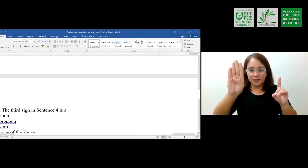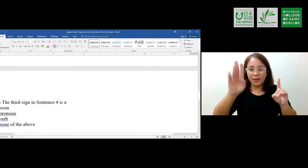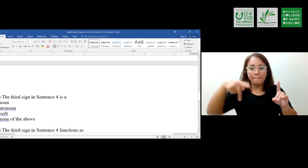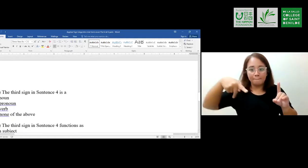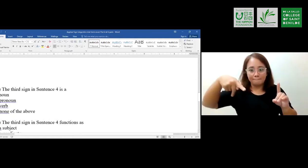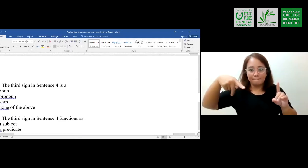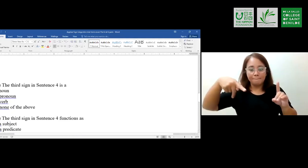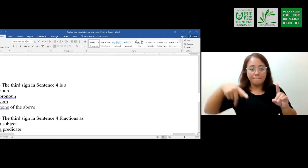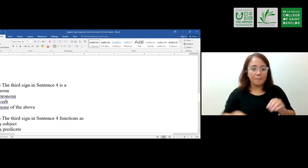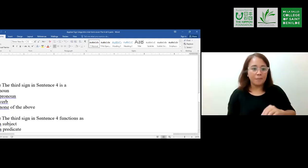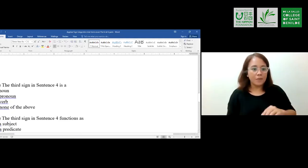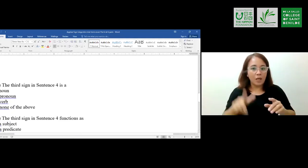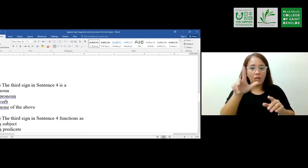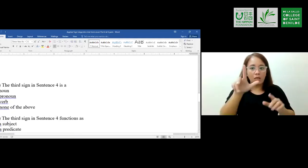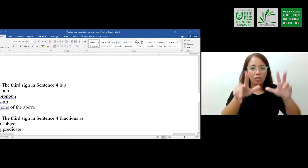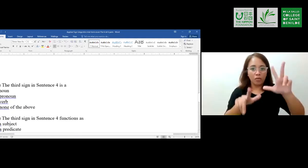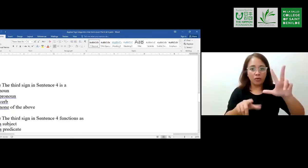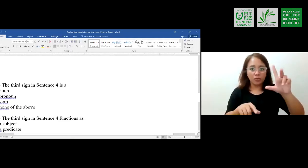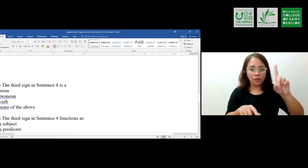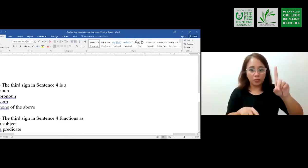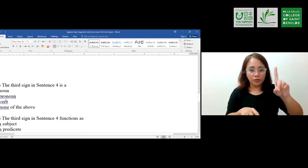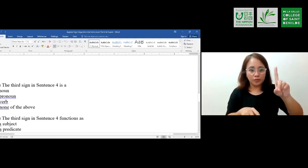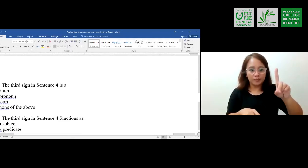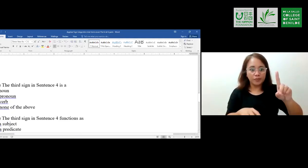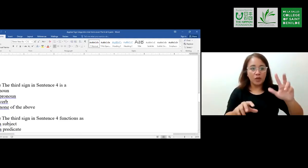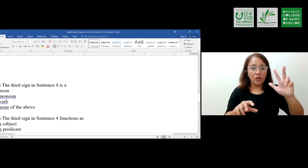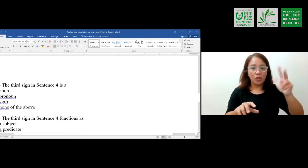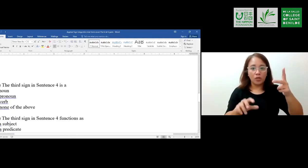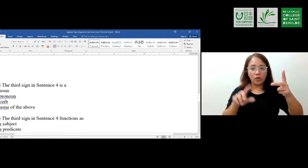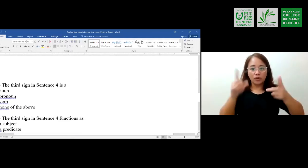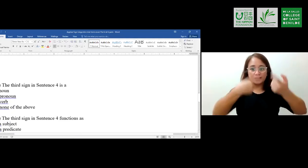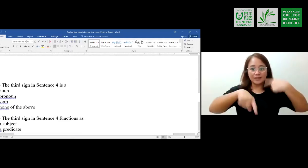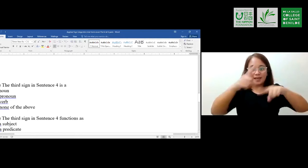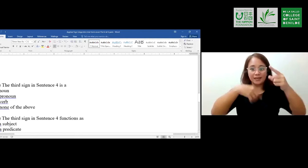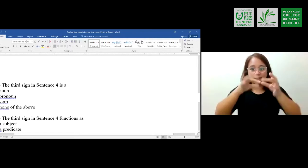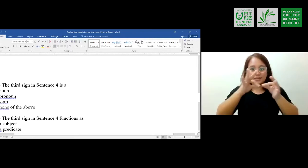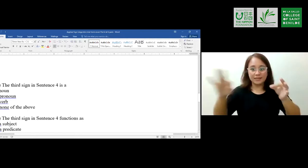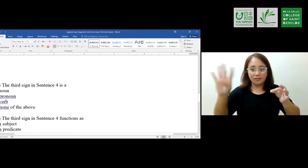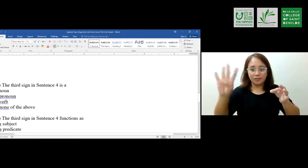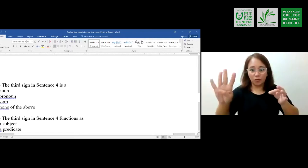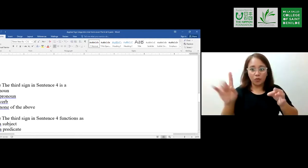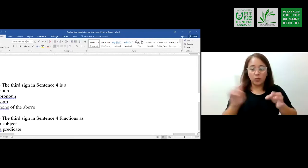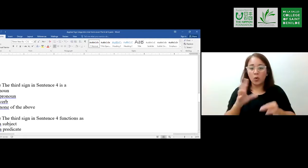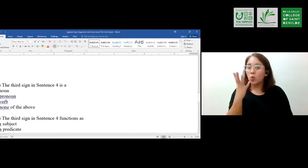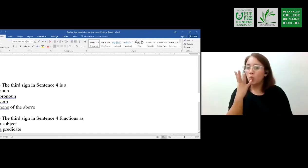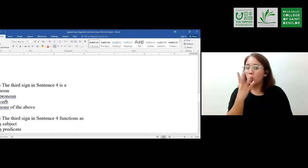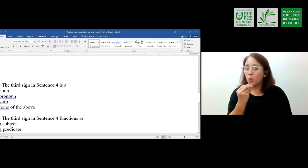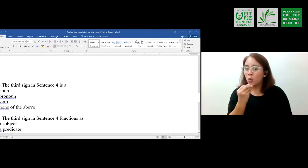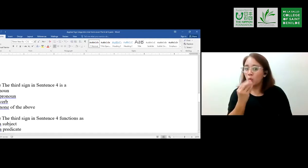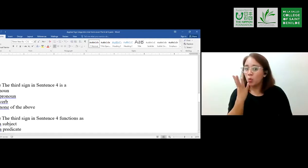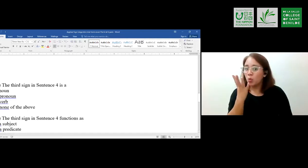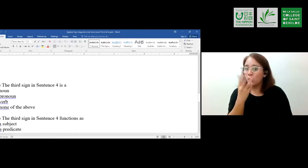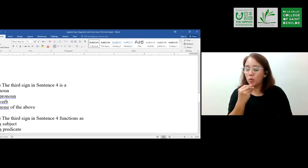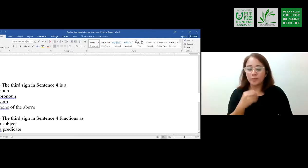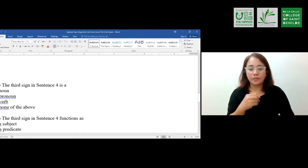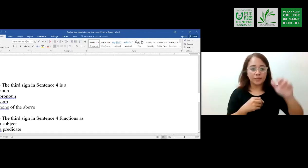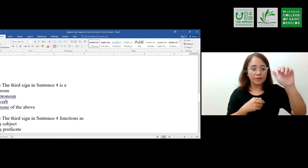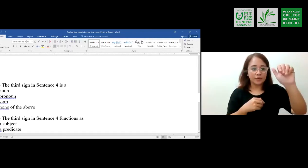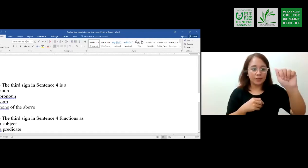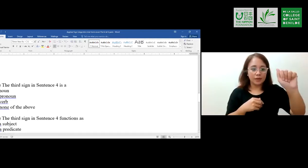31. The third sign in sentence 4, which is who, is A, a noun, B,